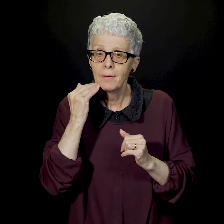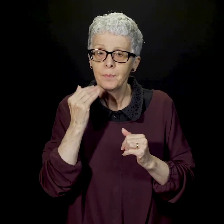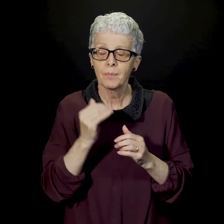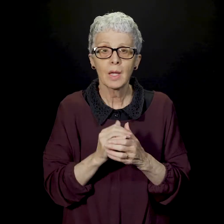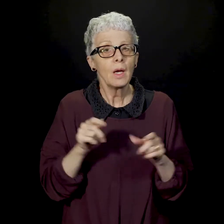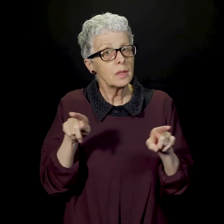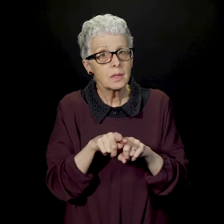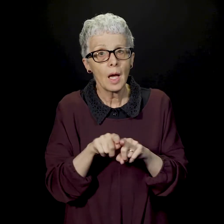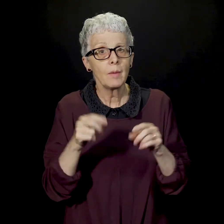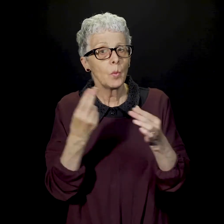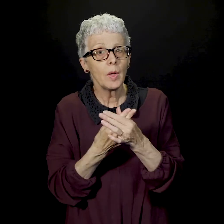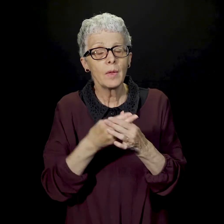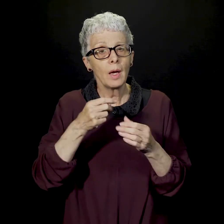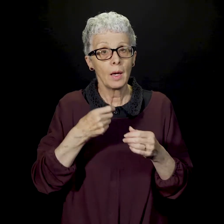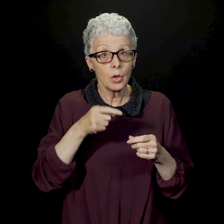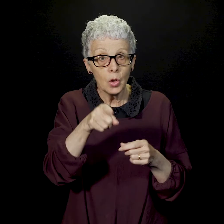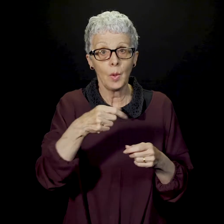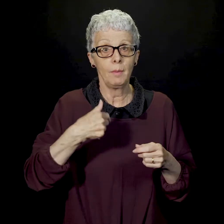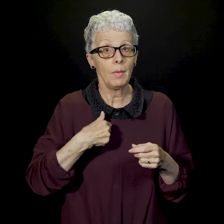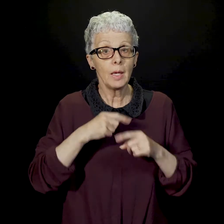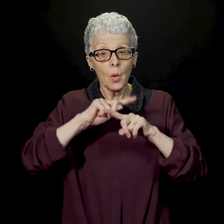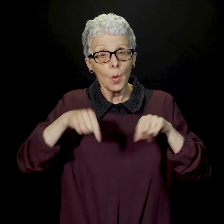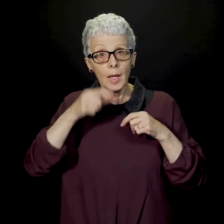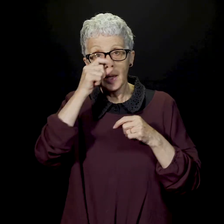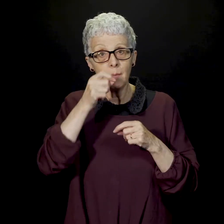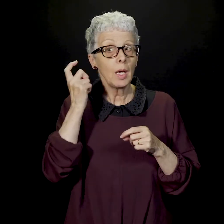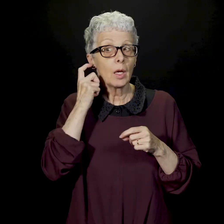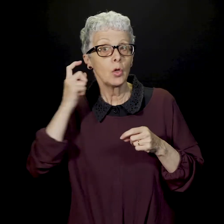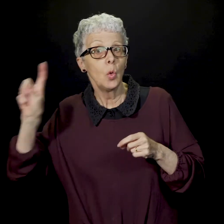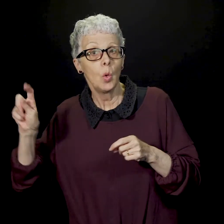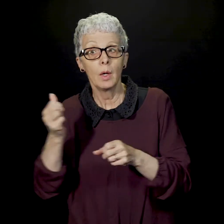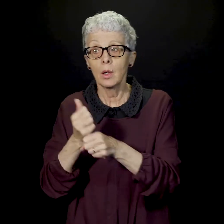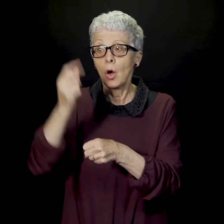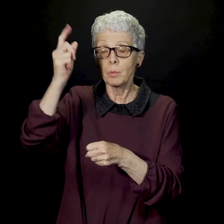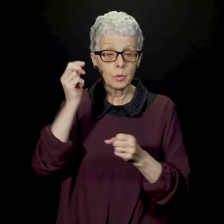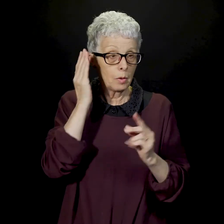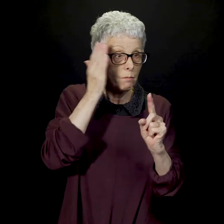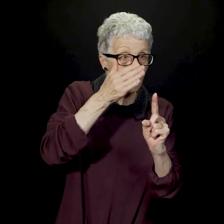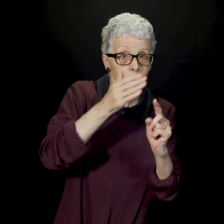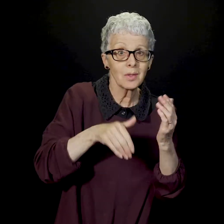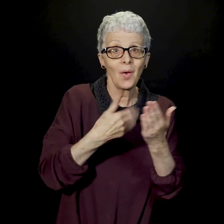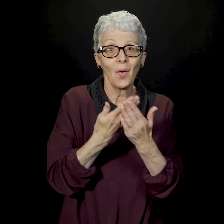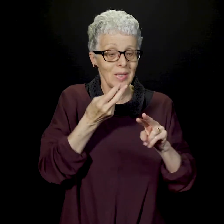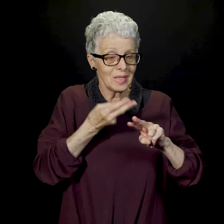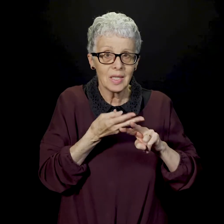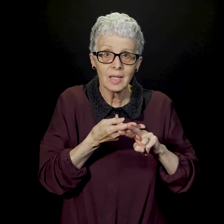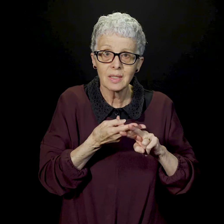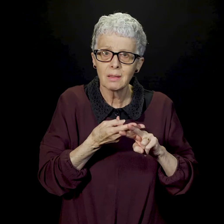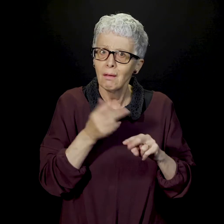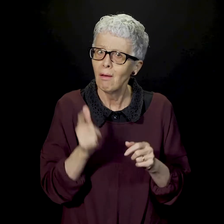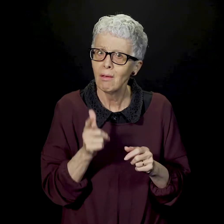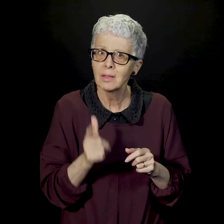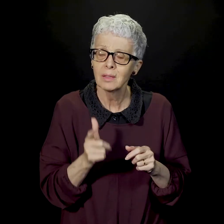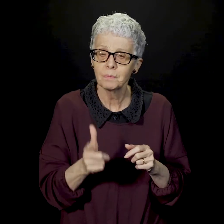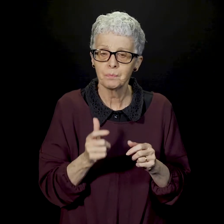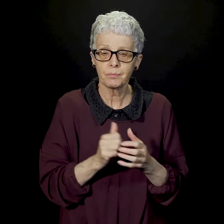It can be the very thing that draws us away from wholehearted devotion to Jesus. And you might have noticed the little word there. If we can flick it back up, the